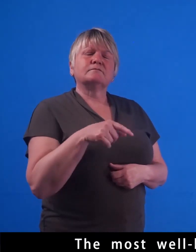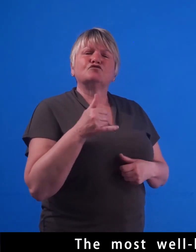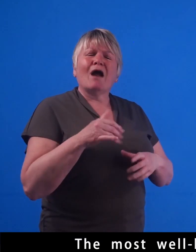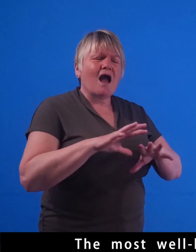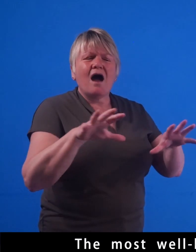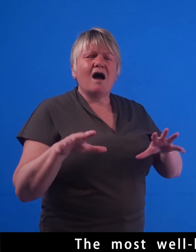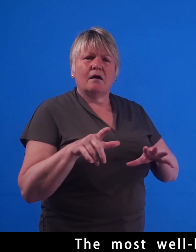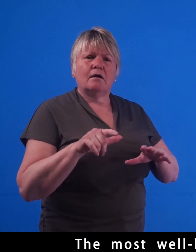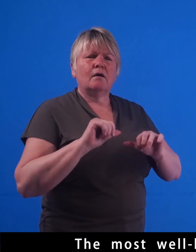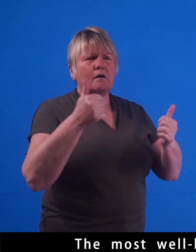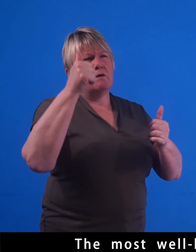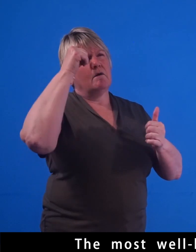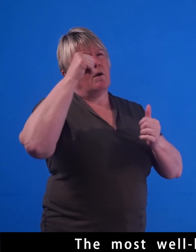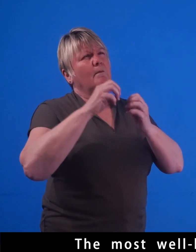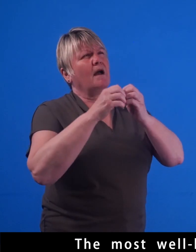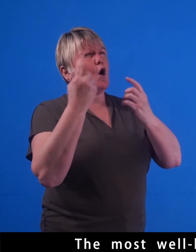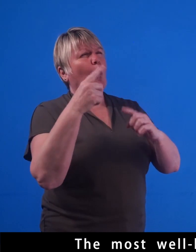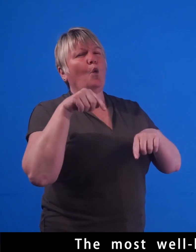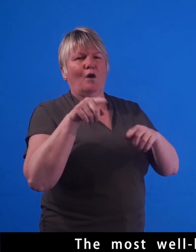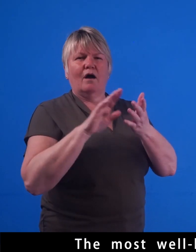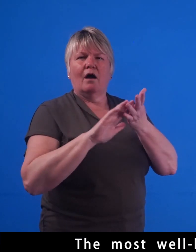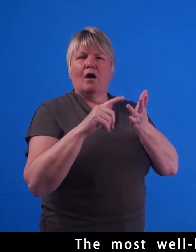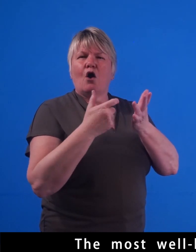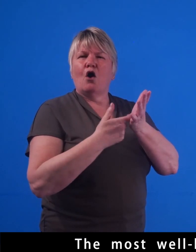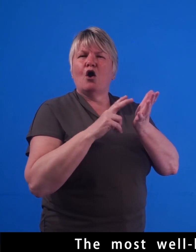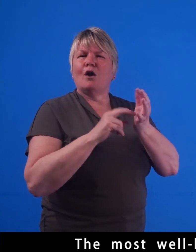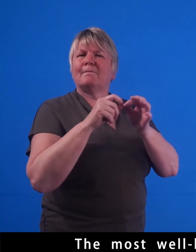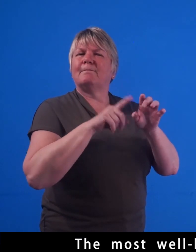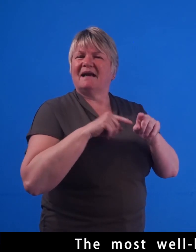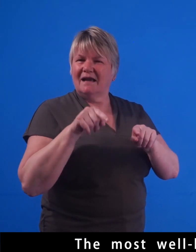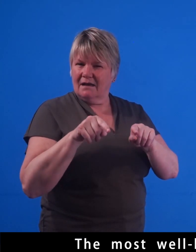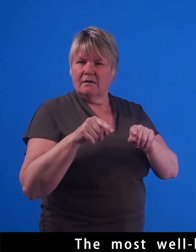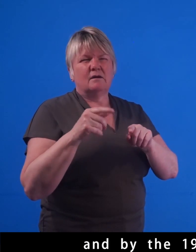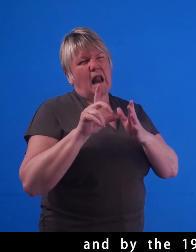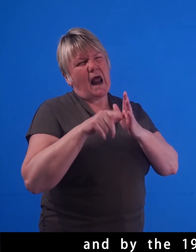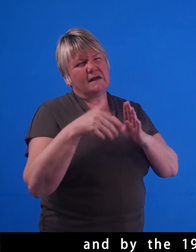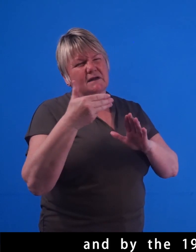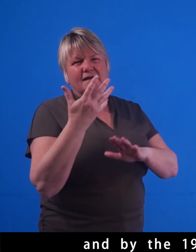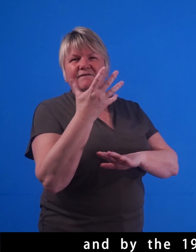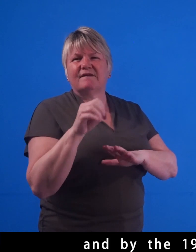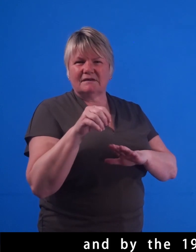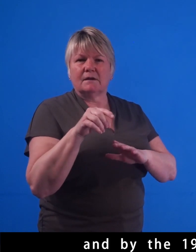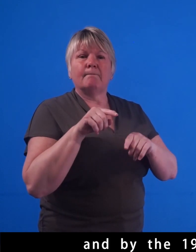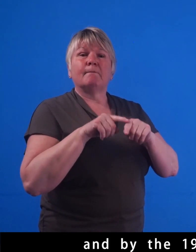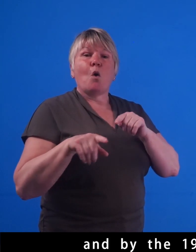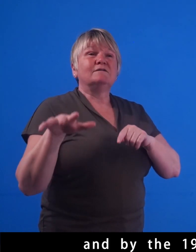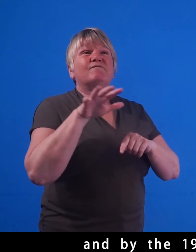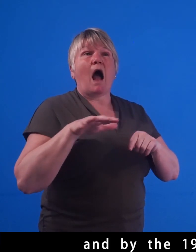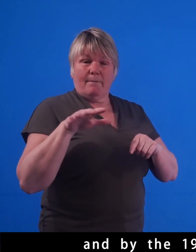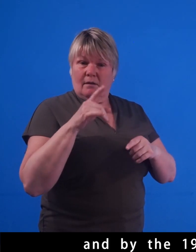The most well-known maker was Hornby, and by the 1950s, most